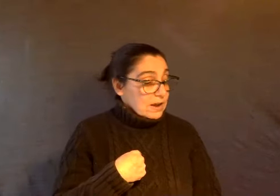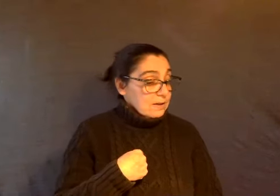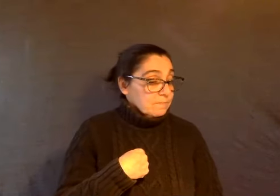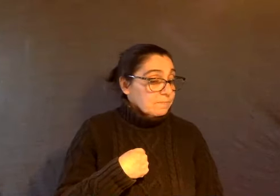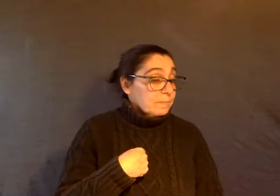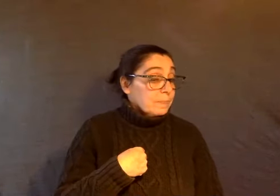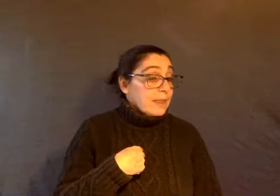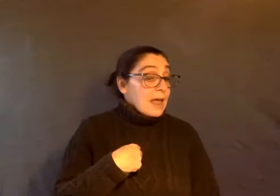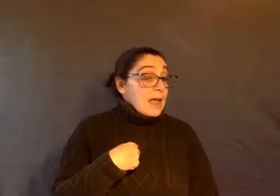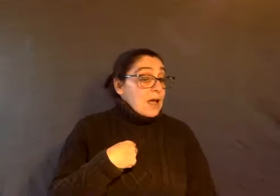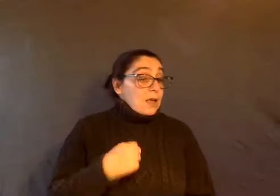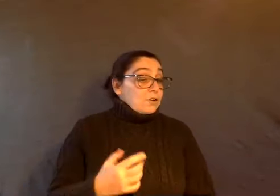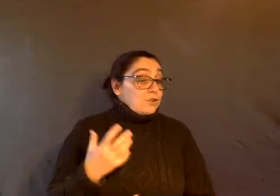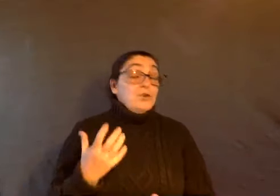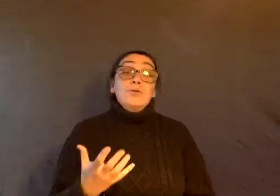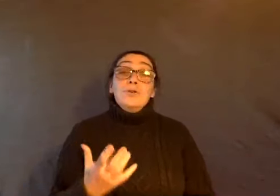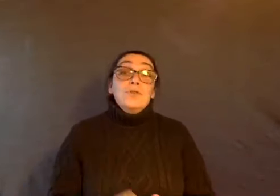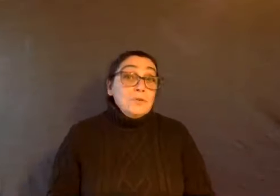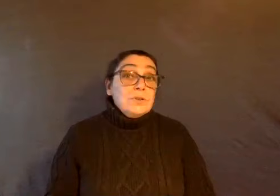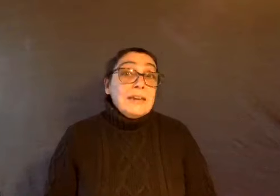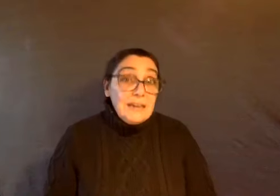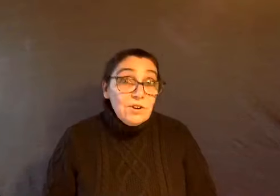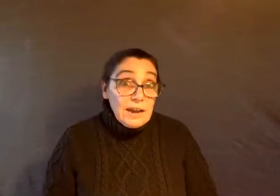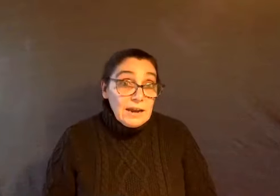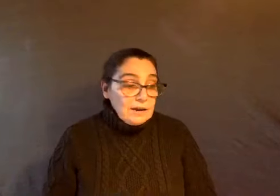Okay. Do you use a hearing aid?